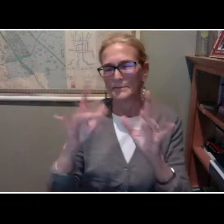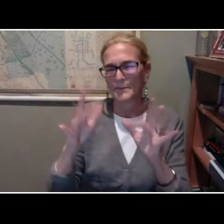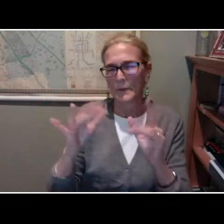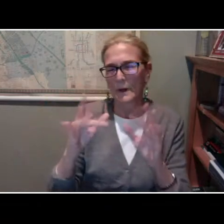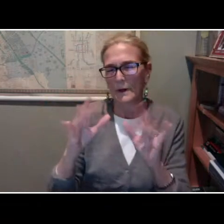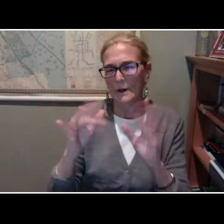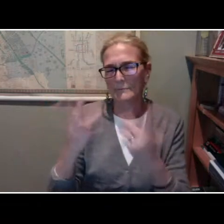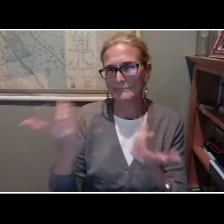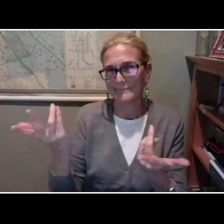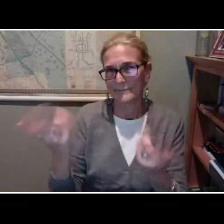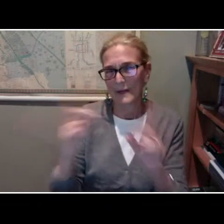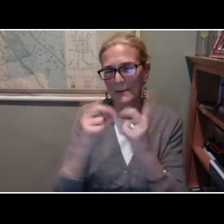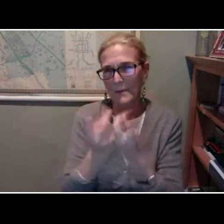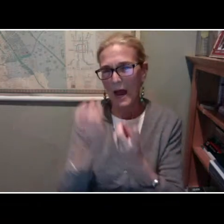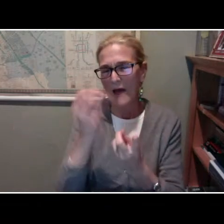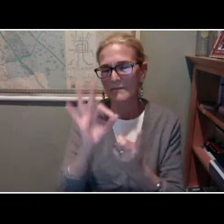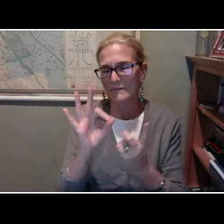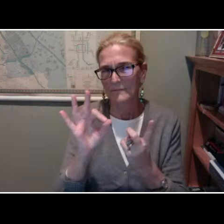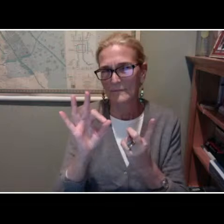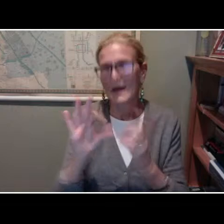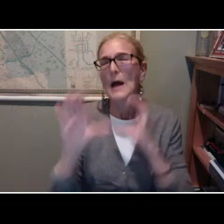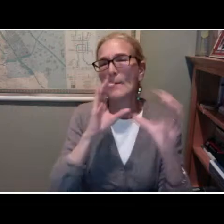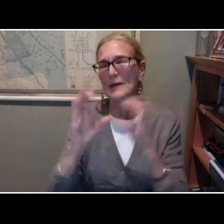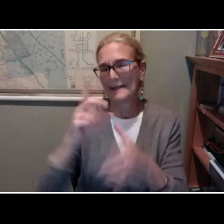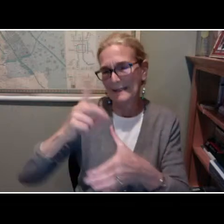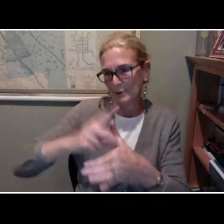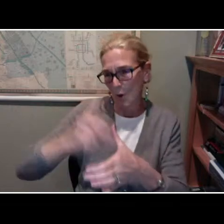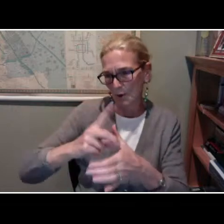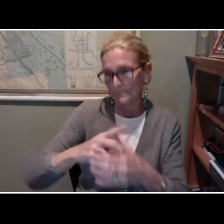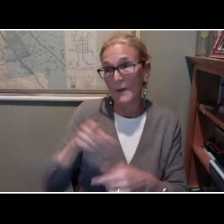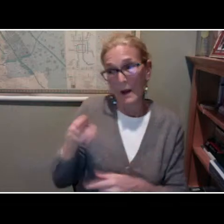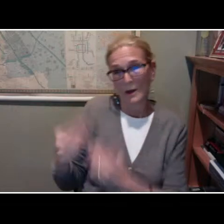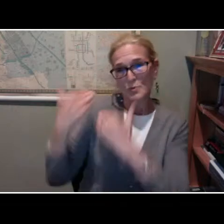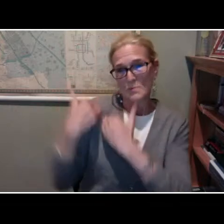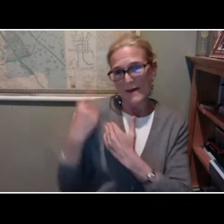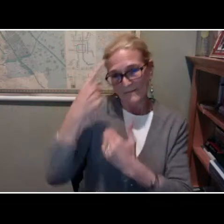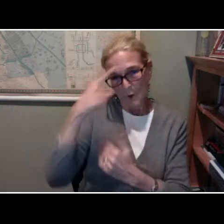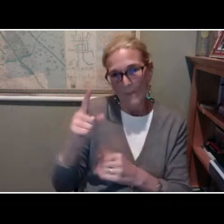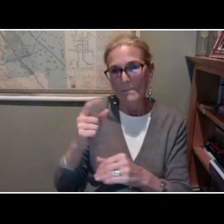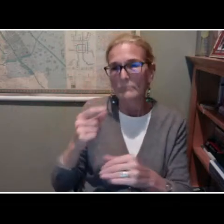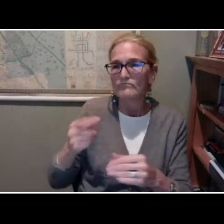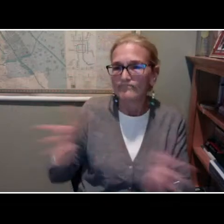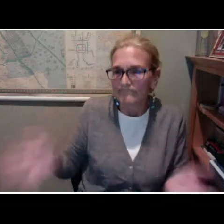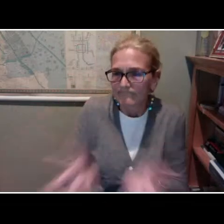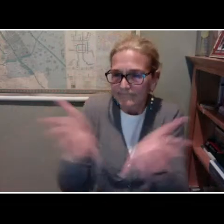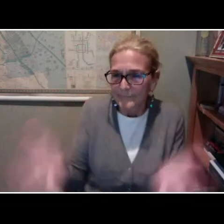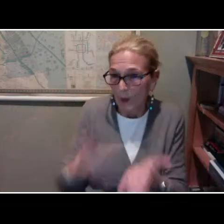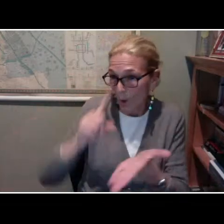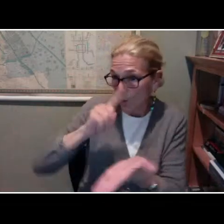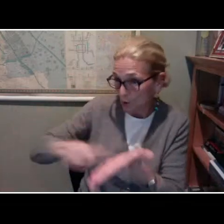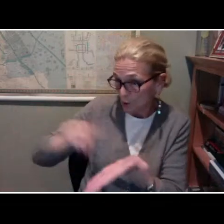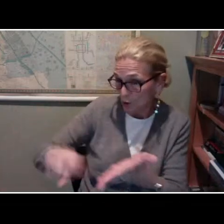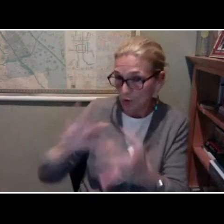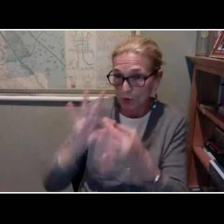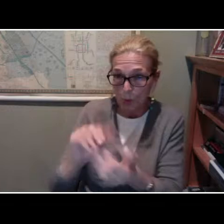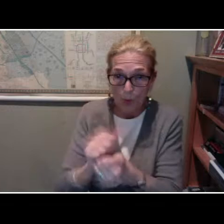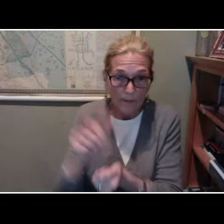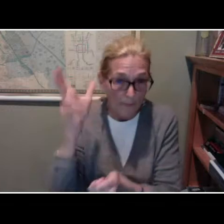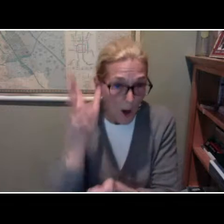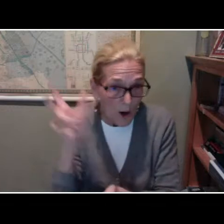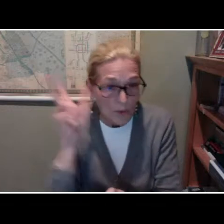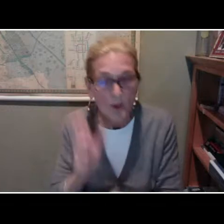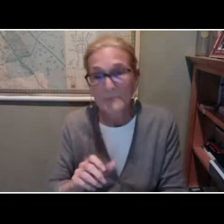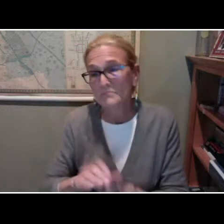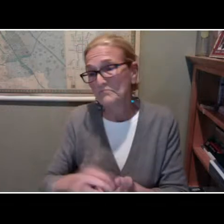Health. And more specifically, there's the Department of Communication Disorders that is